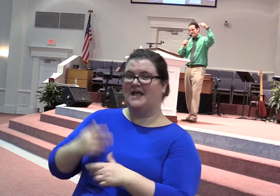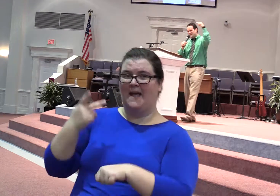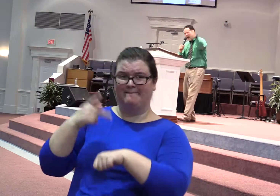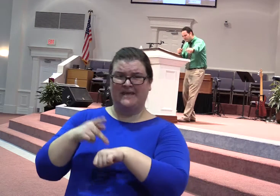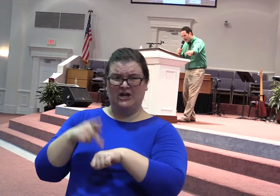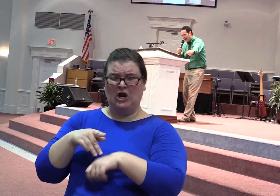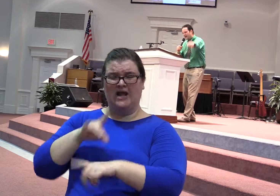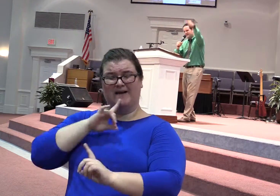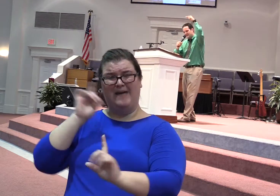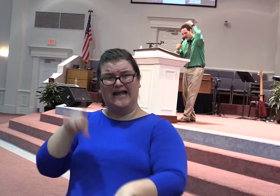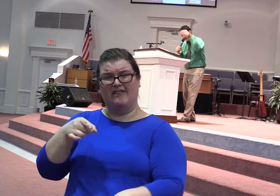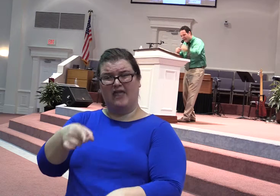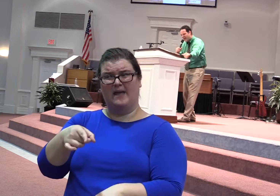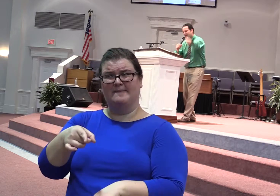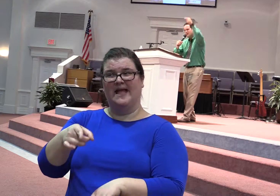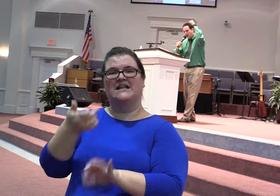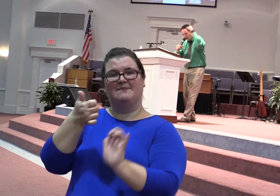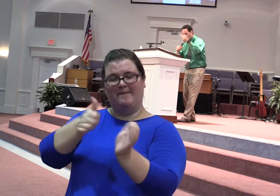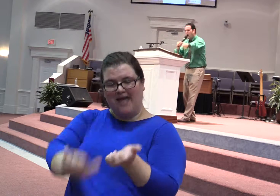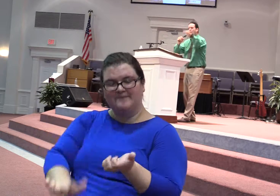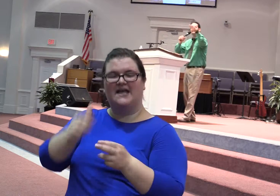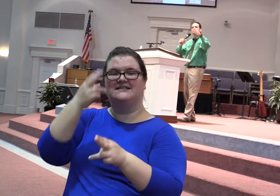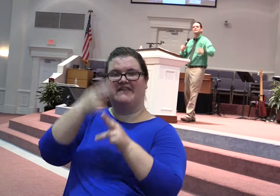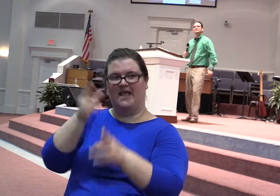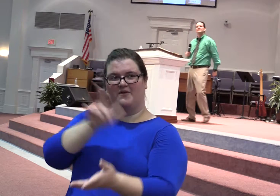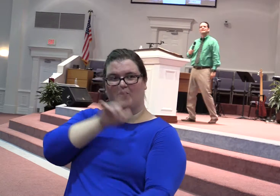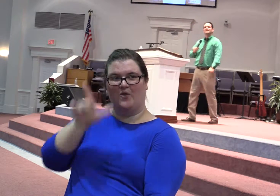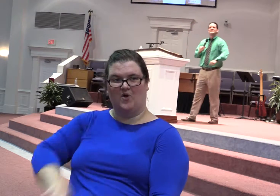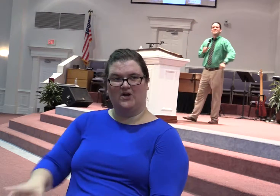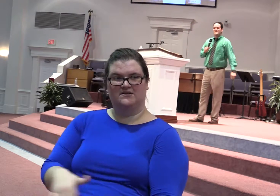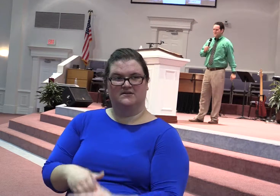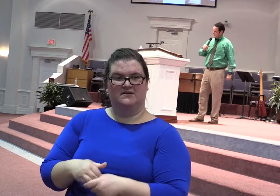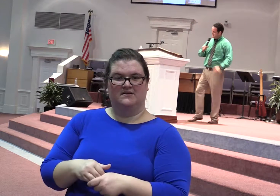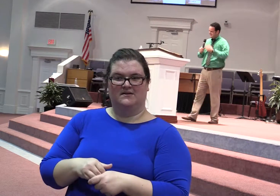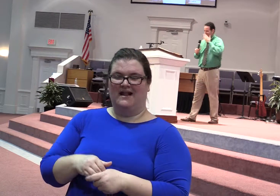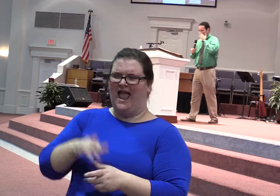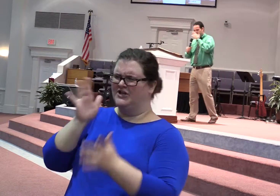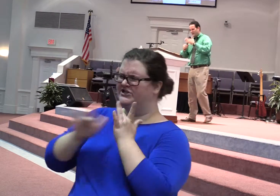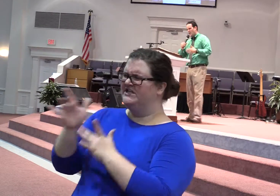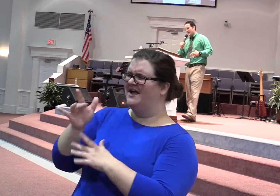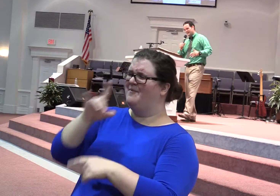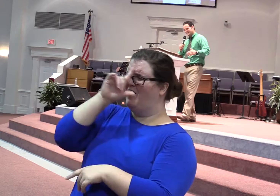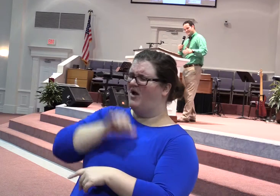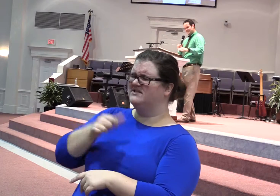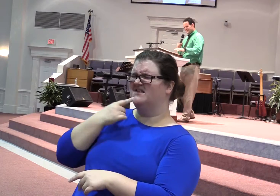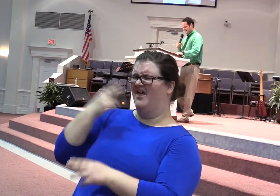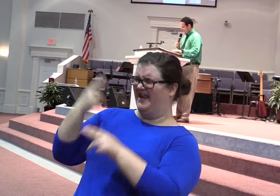to be baptized in the name of the Lord. That's right. In the name of the Lord Jesus.